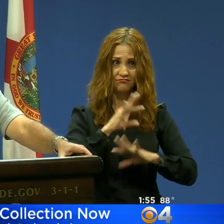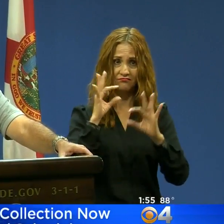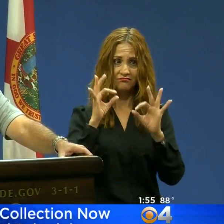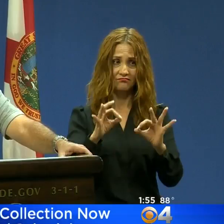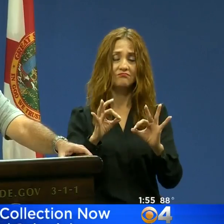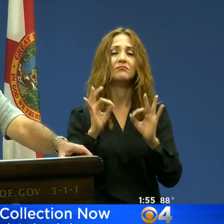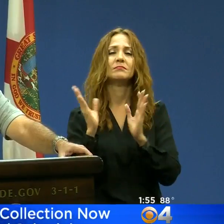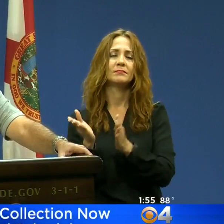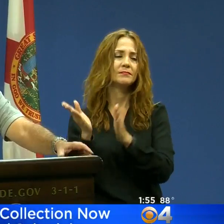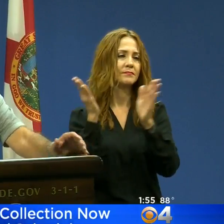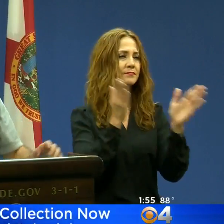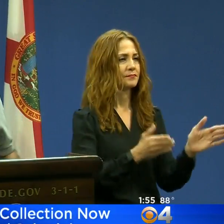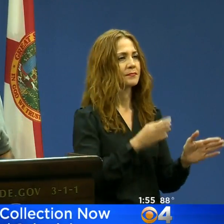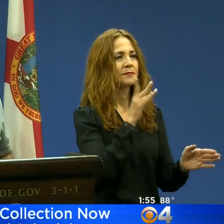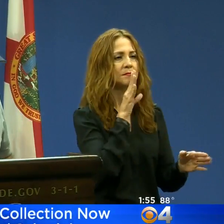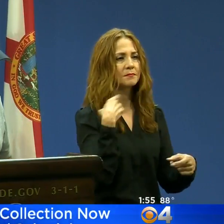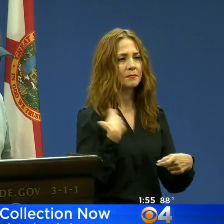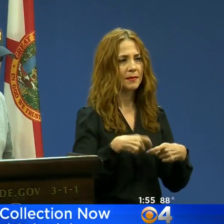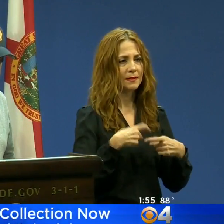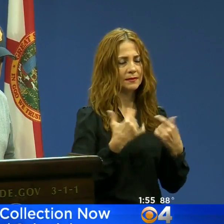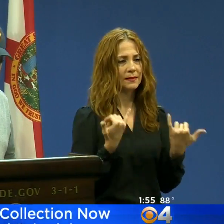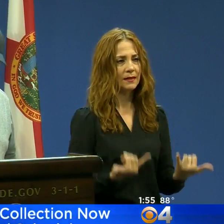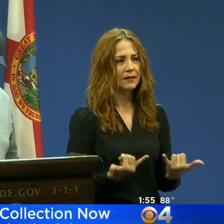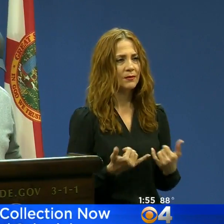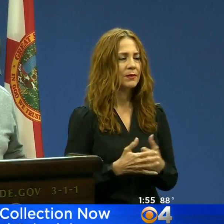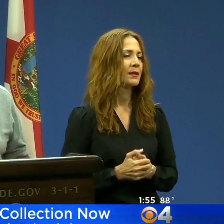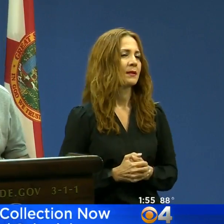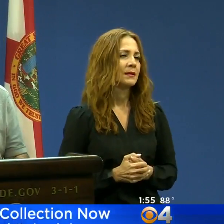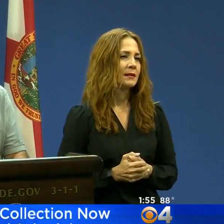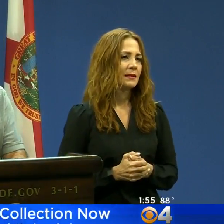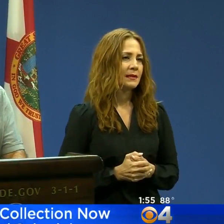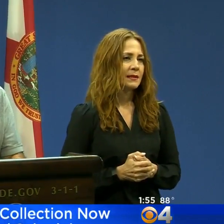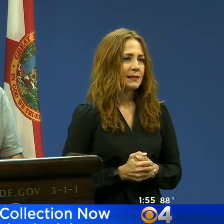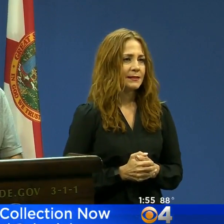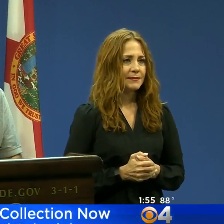You good with Spanish? Okay, here we go.